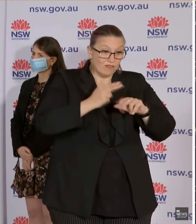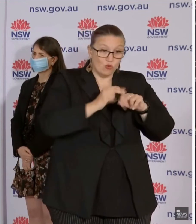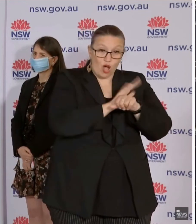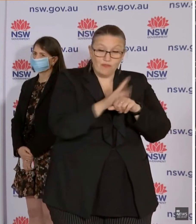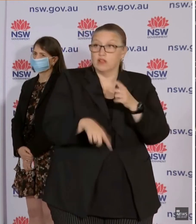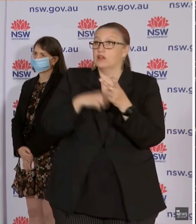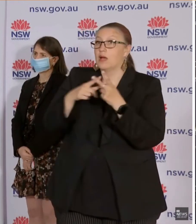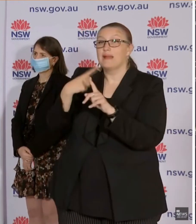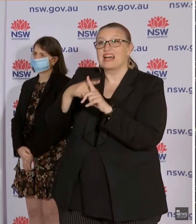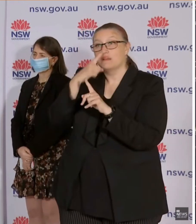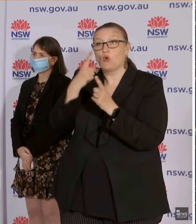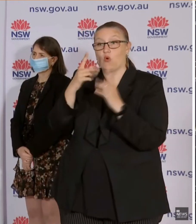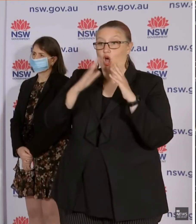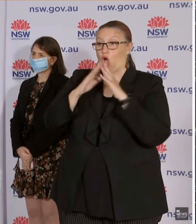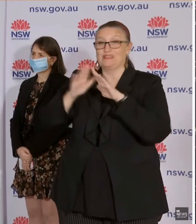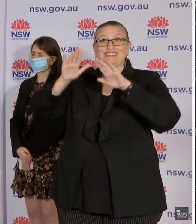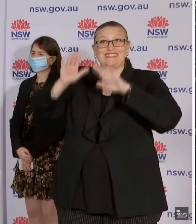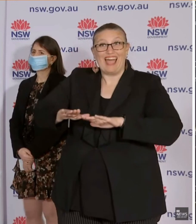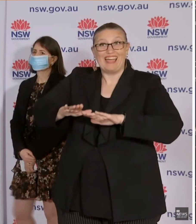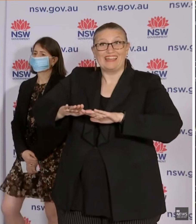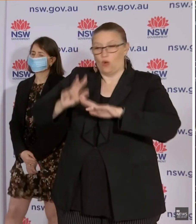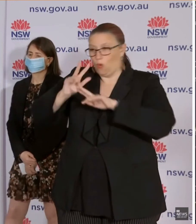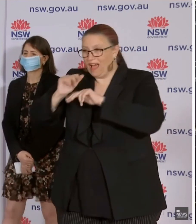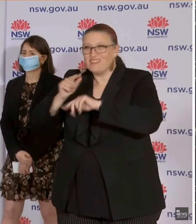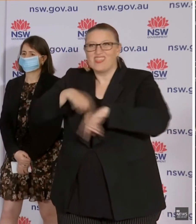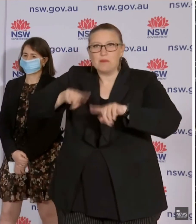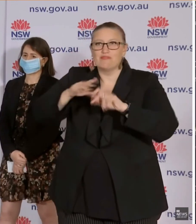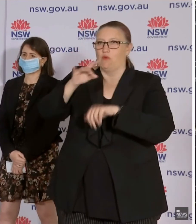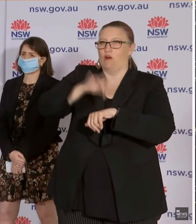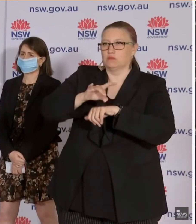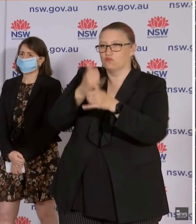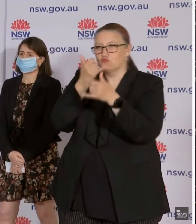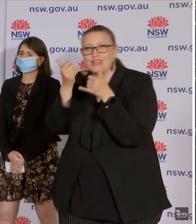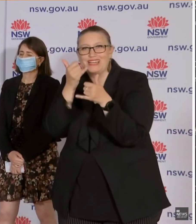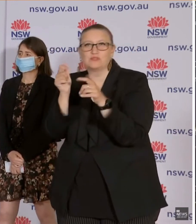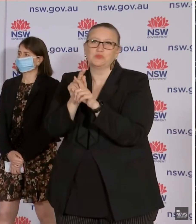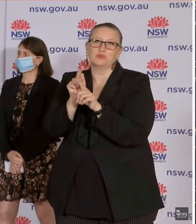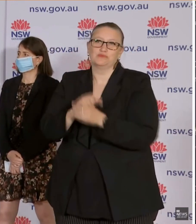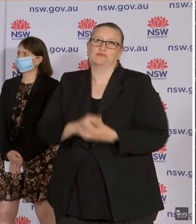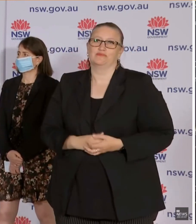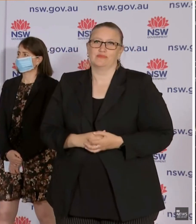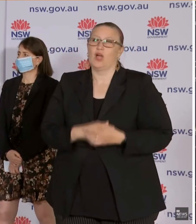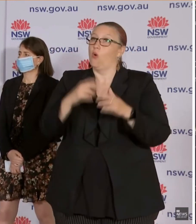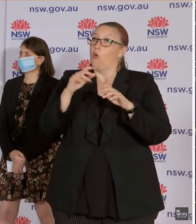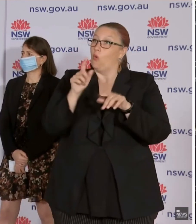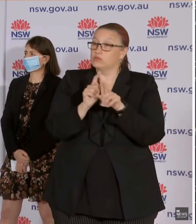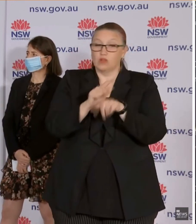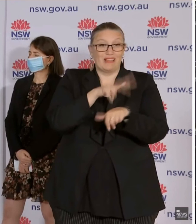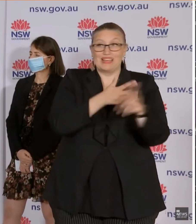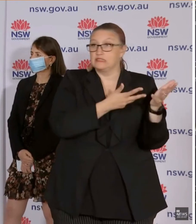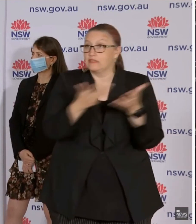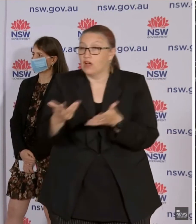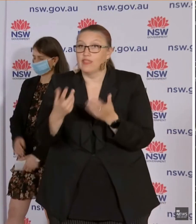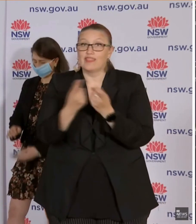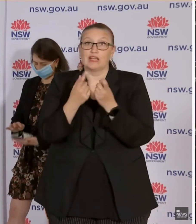And we are also responding to a large number of welfare needs and developing systems to respond to that. So, yes, it